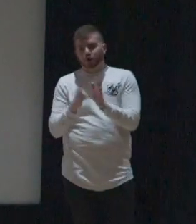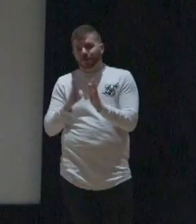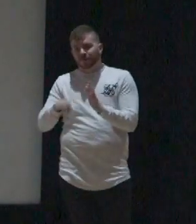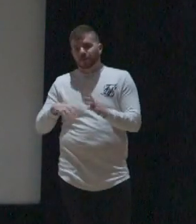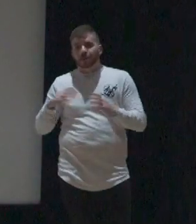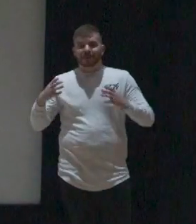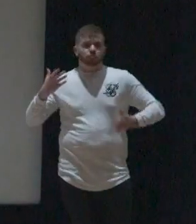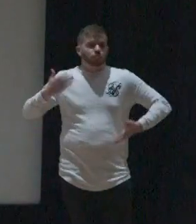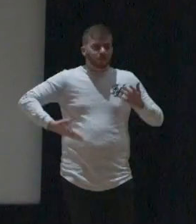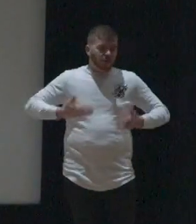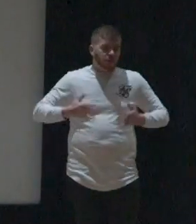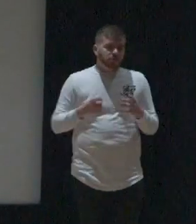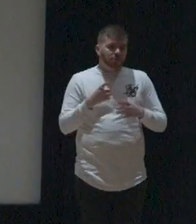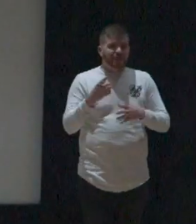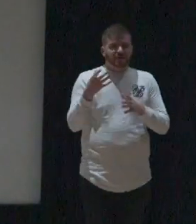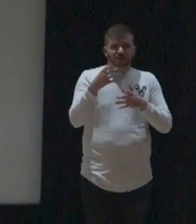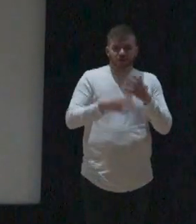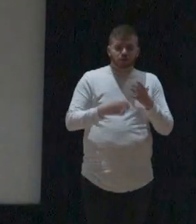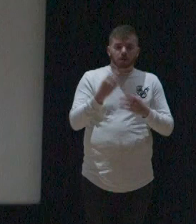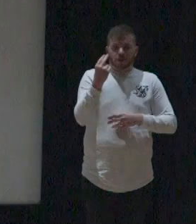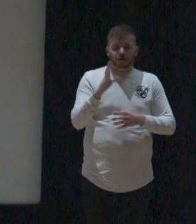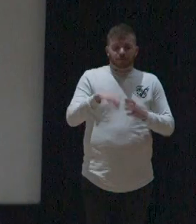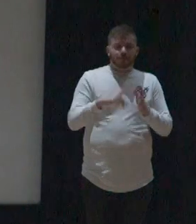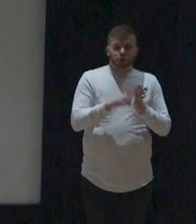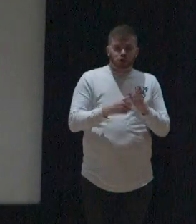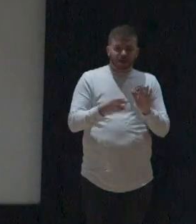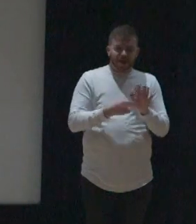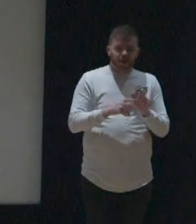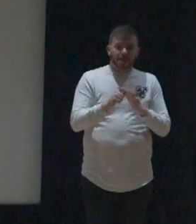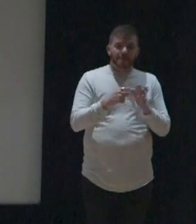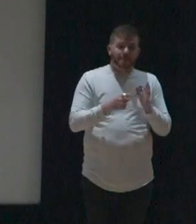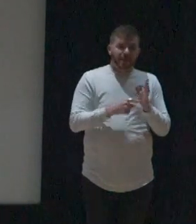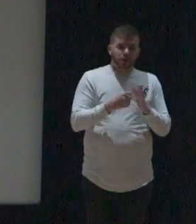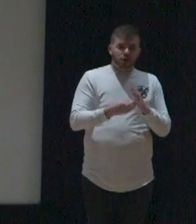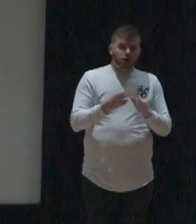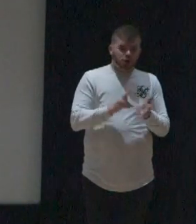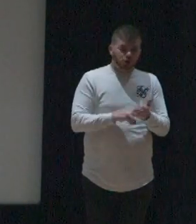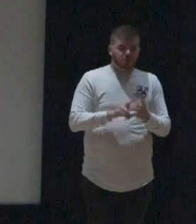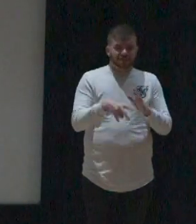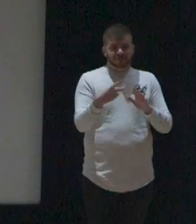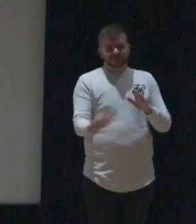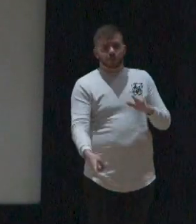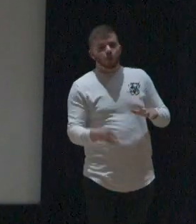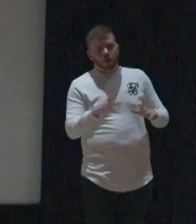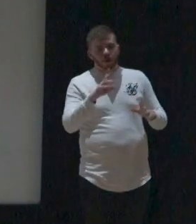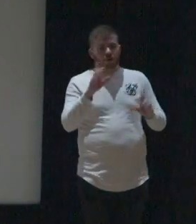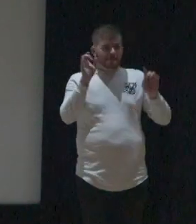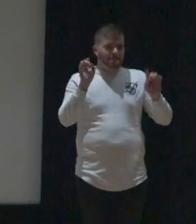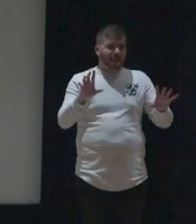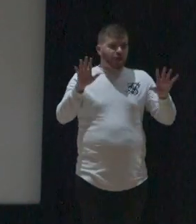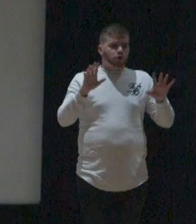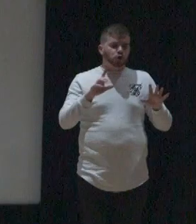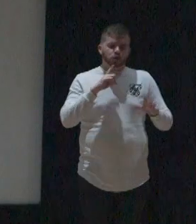by Bithell Games, and it features art from Jen Patterson. It's all about being a fallen mage who awakens from centuries of slumber and has